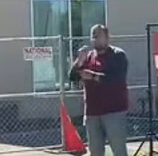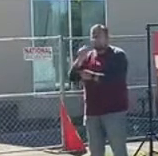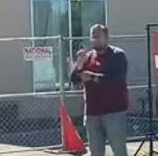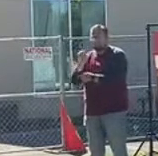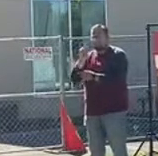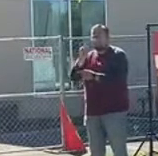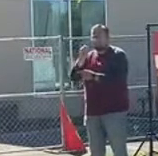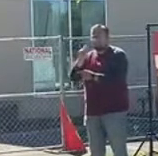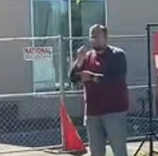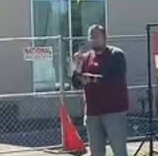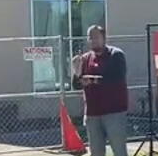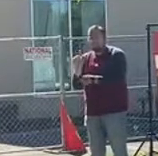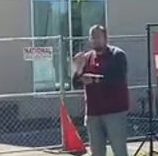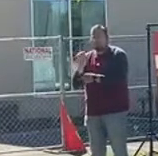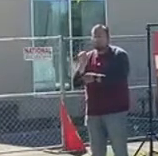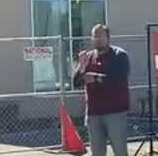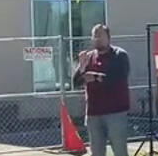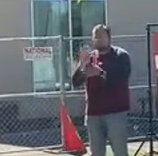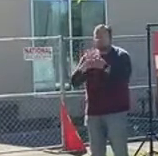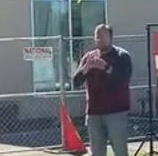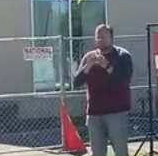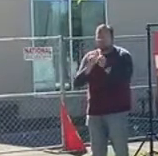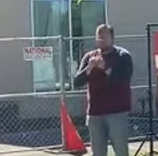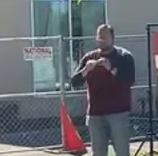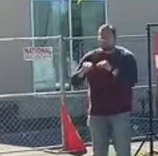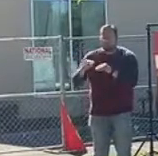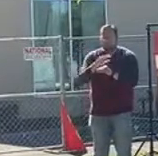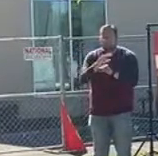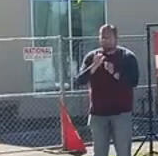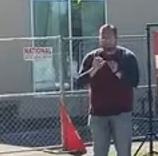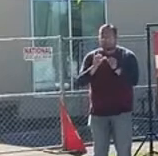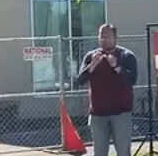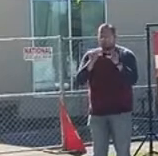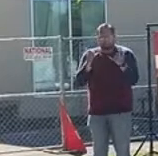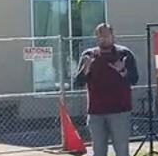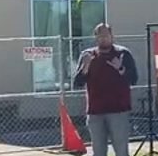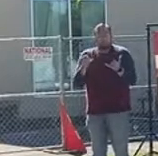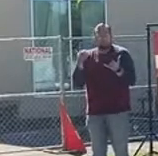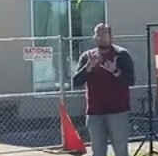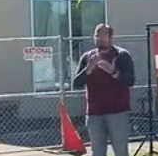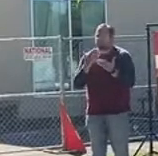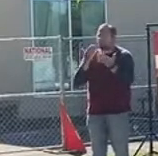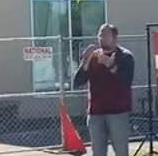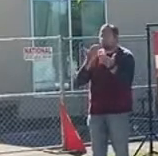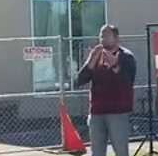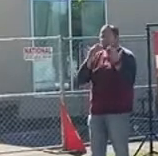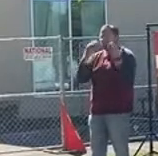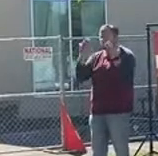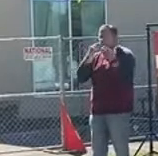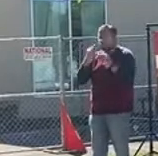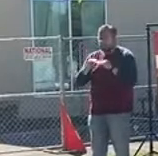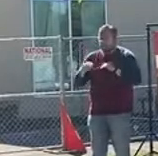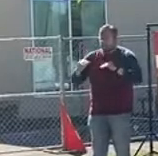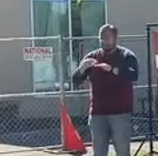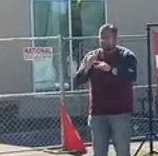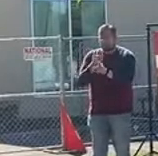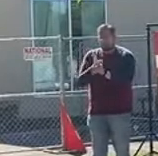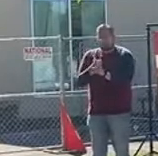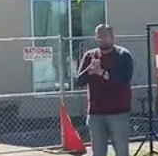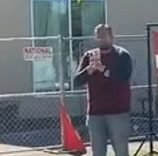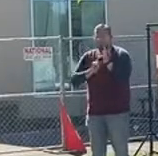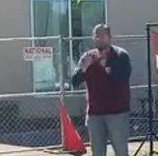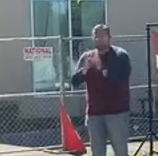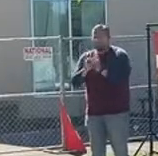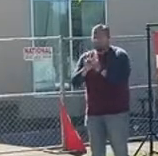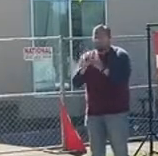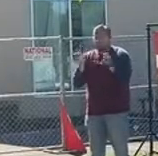Siletz Indians, whose relationship with the land continues to this day. We offer gratitude for the land itself, for those who have stewarded